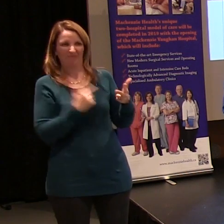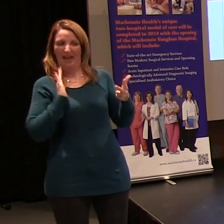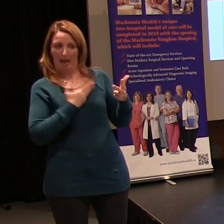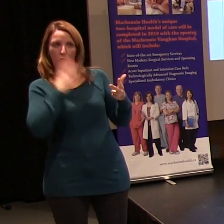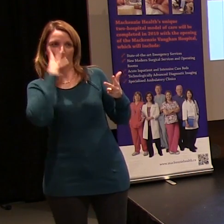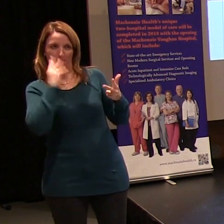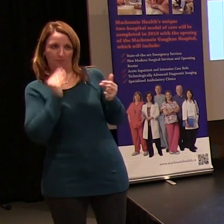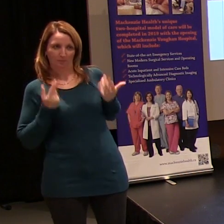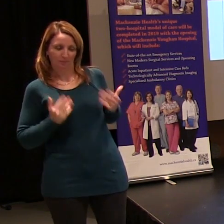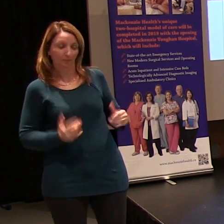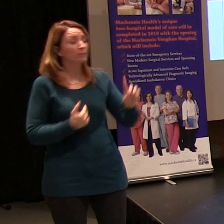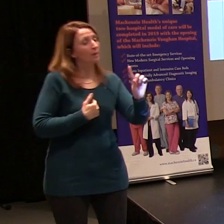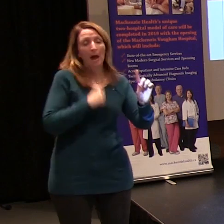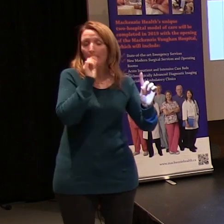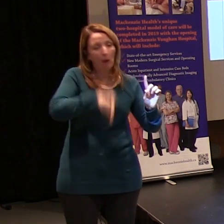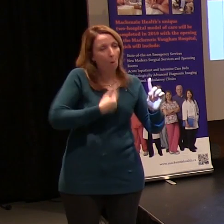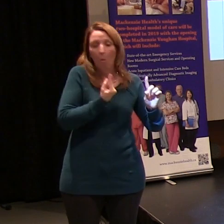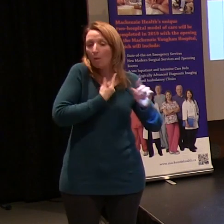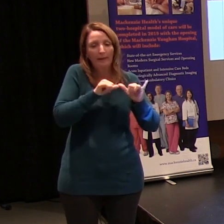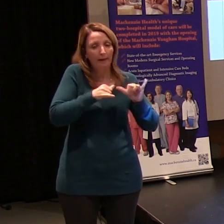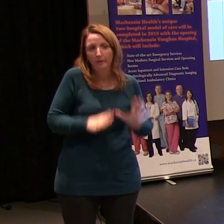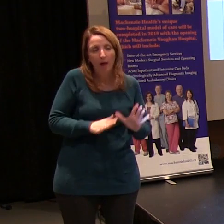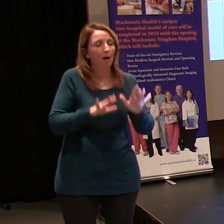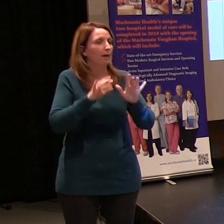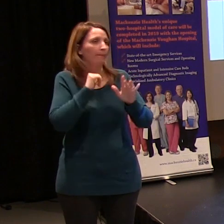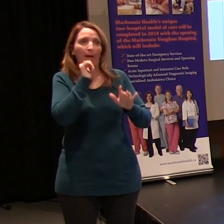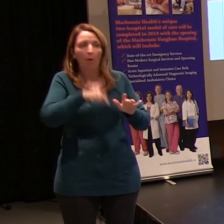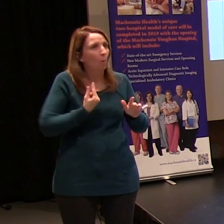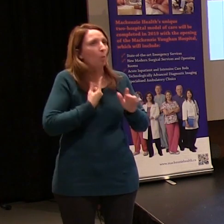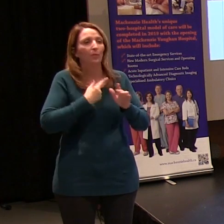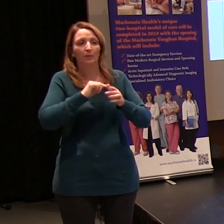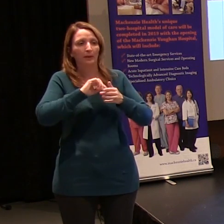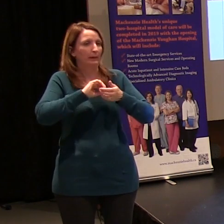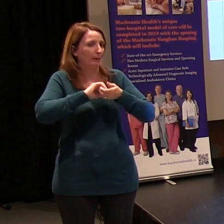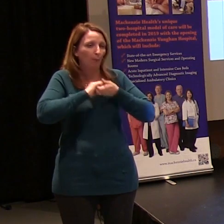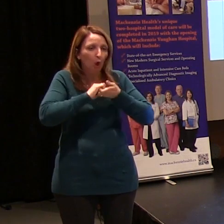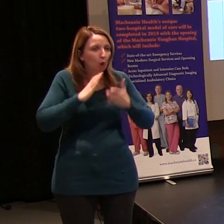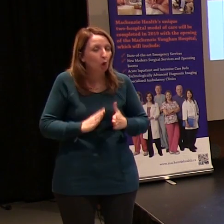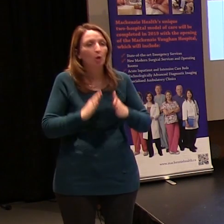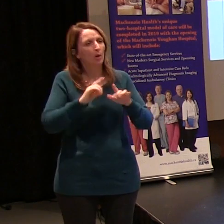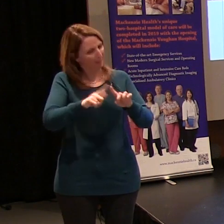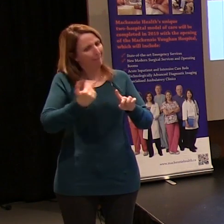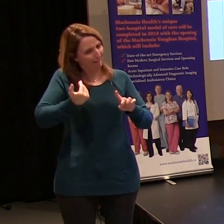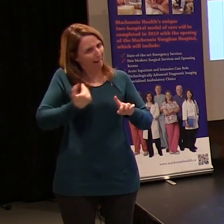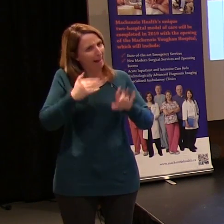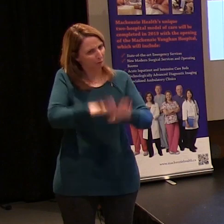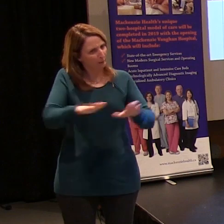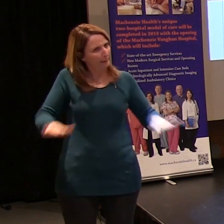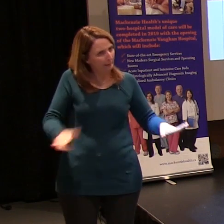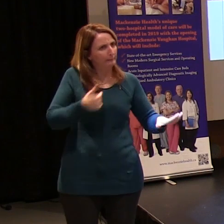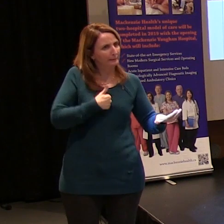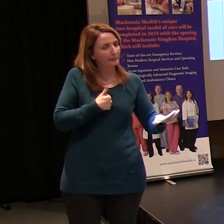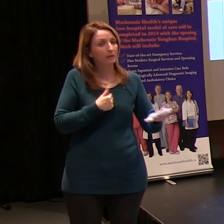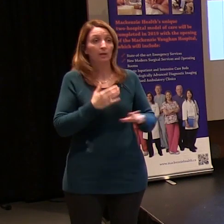But I'm not only an architect, and I'm not only part of Zeidler, I'm also have kids. And in this Sea Kids, my